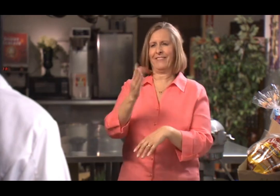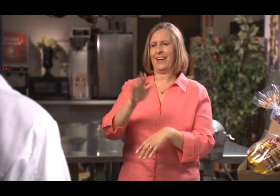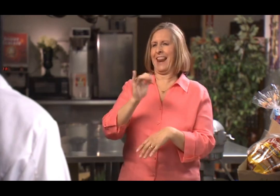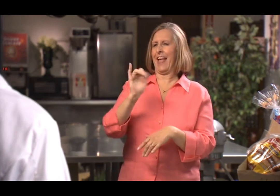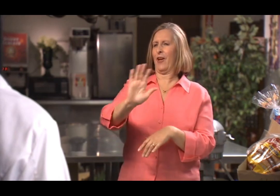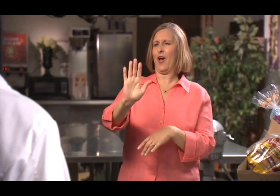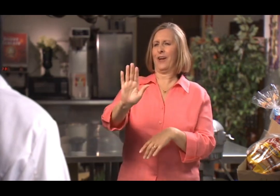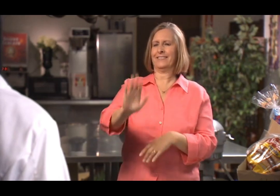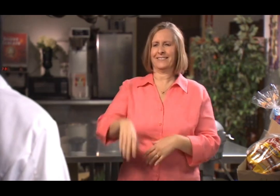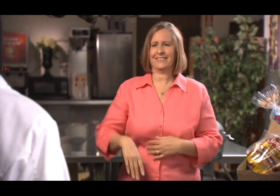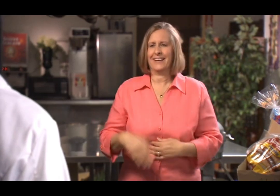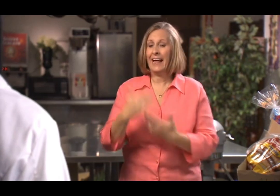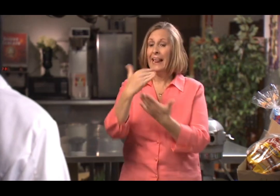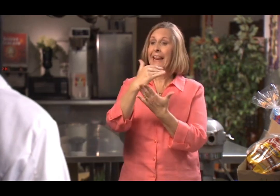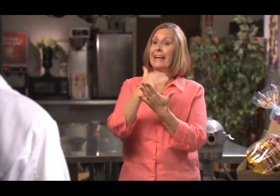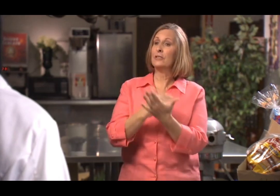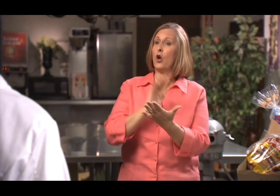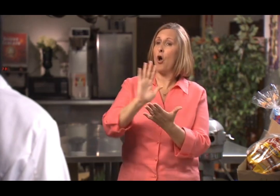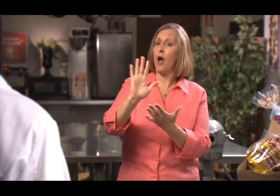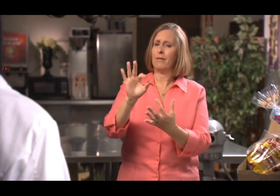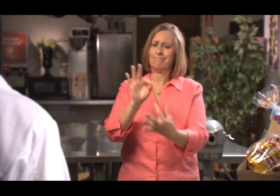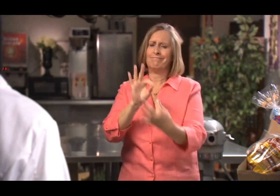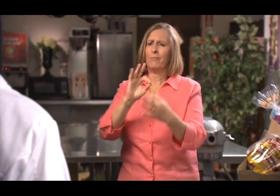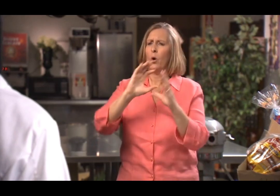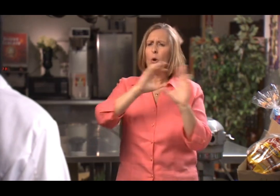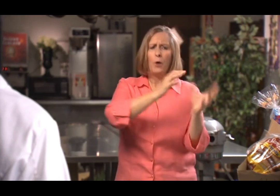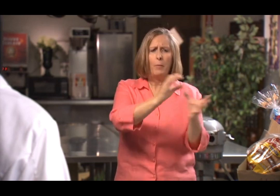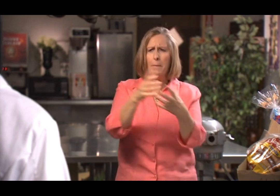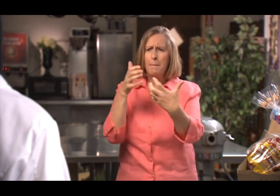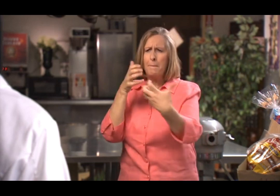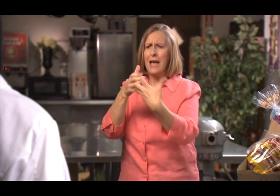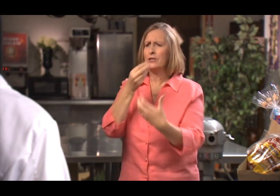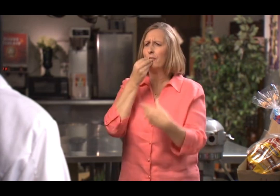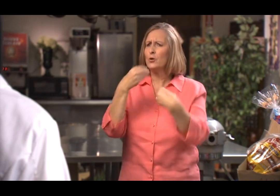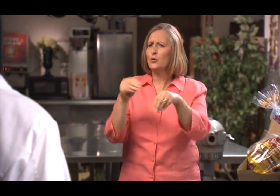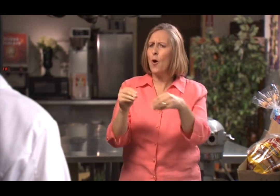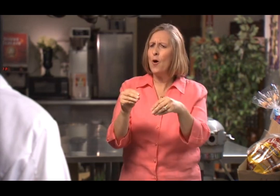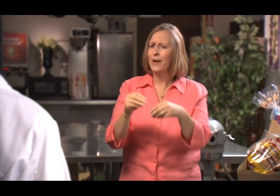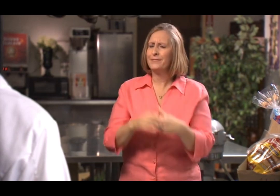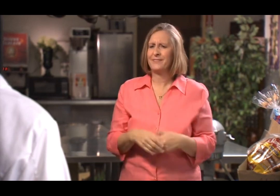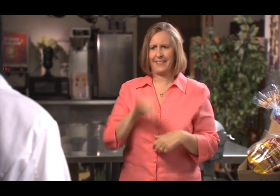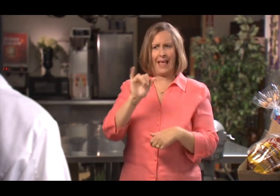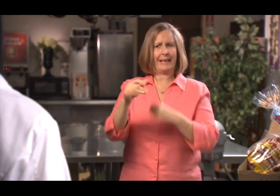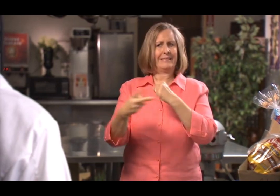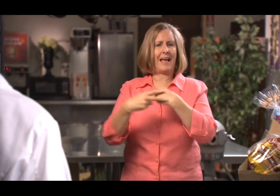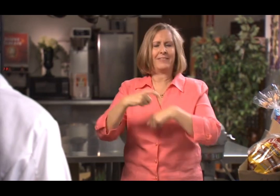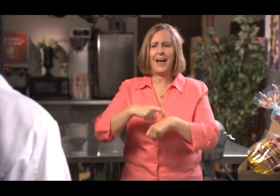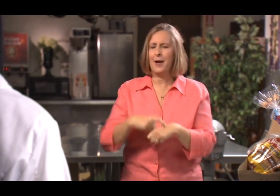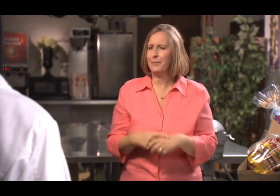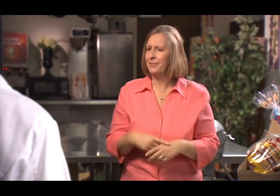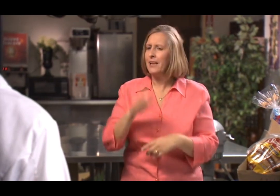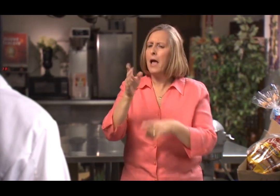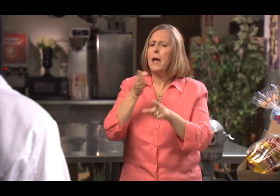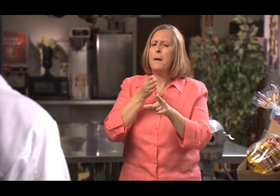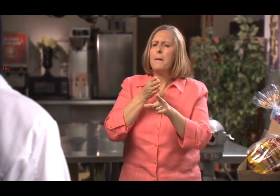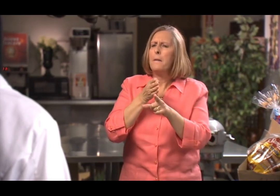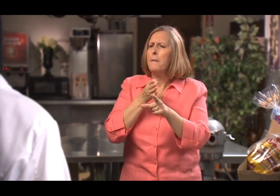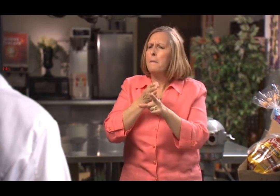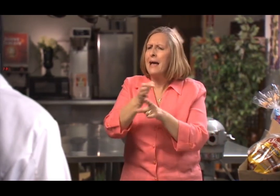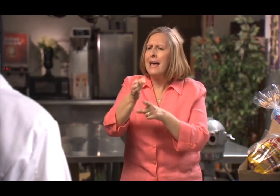like yours. You would arrange your list into sections that matched the layout of the grocery store. That really saved time.